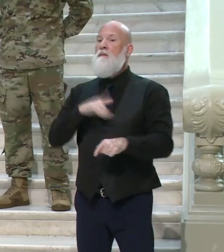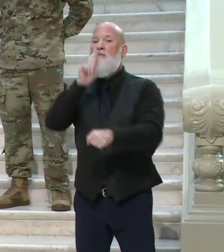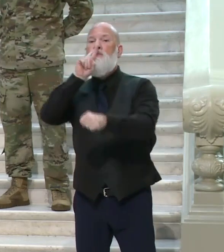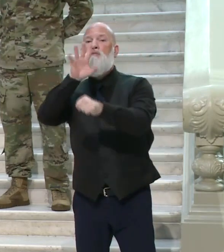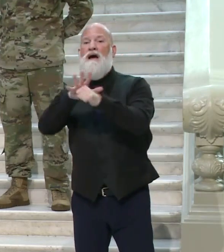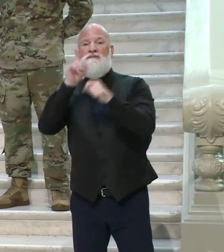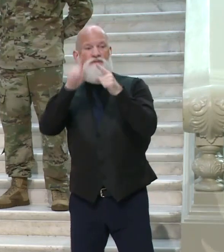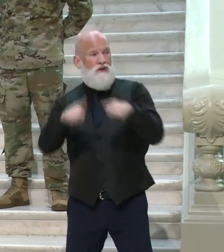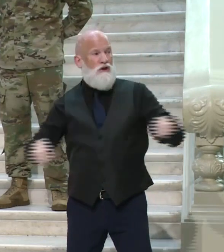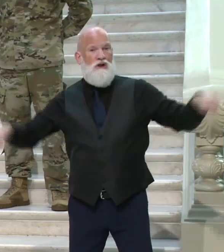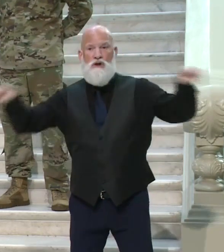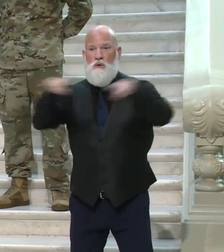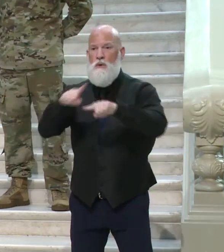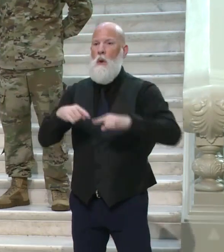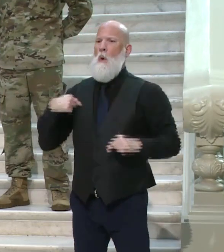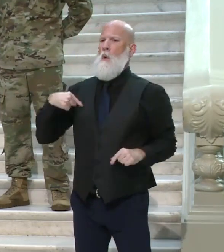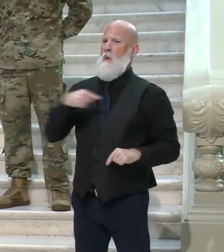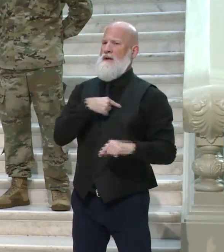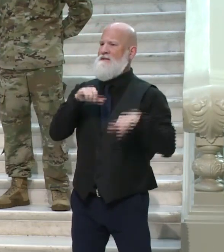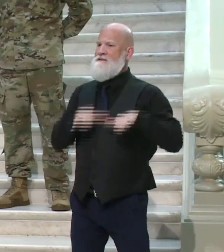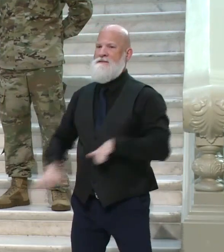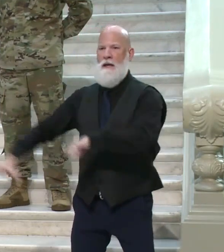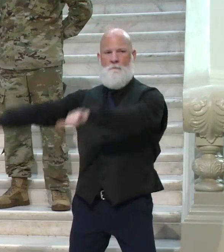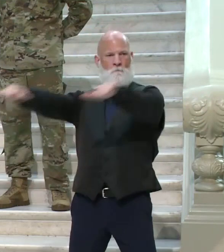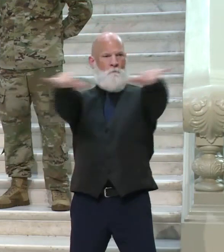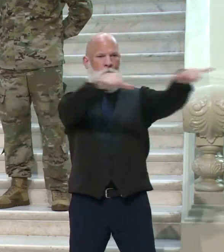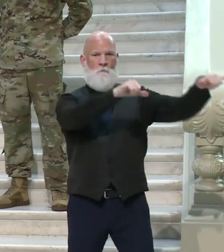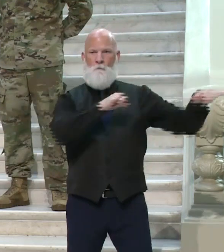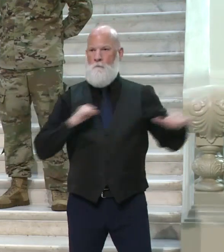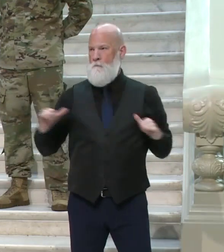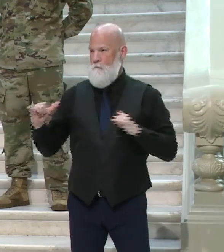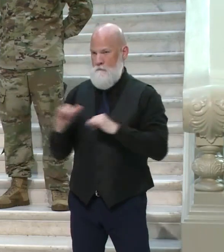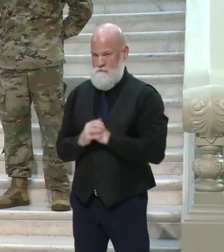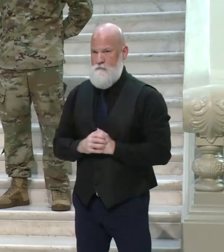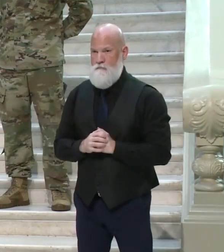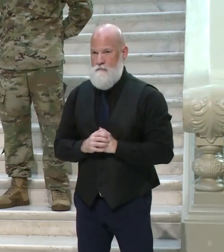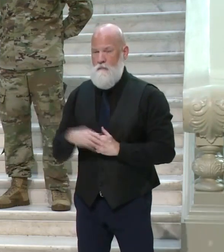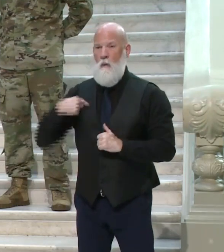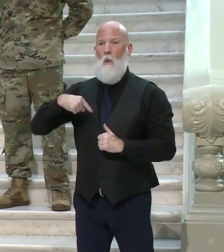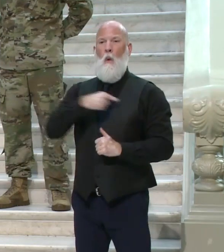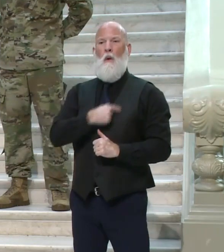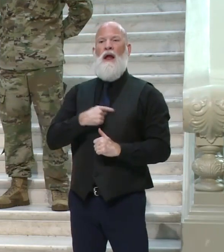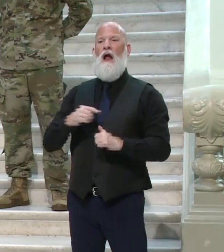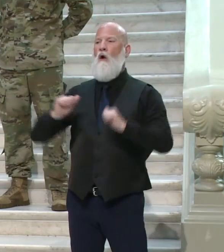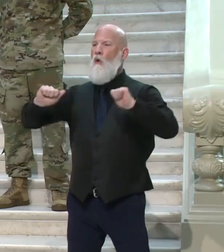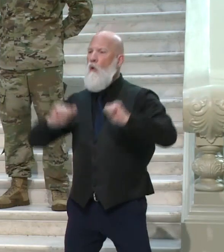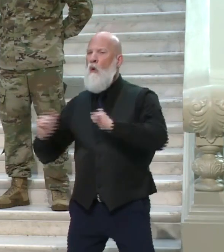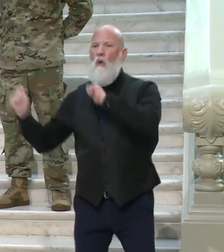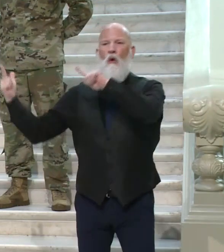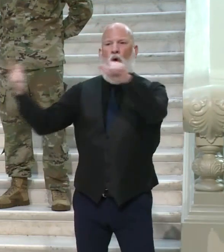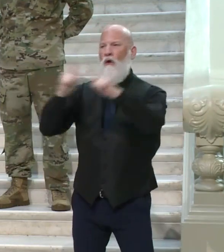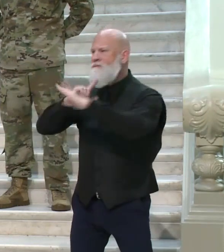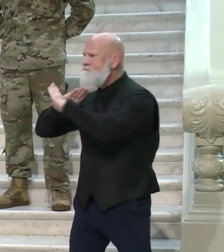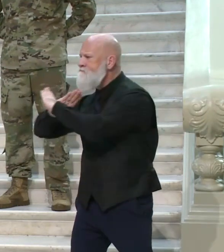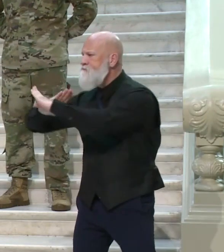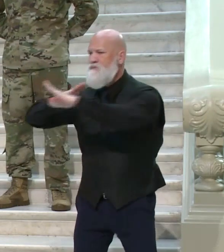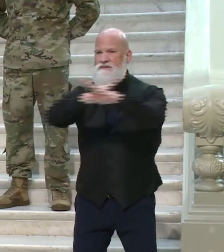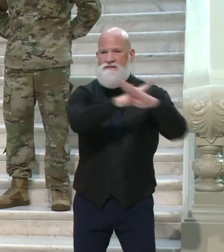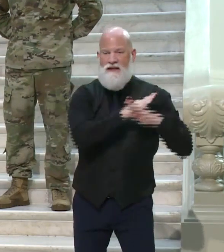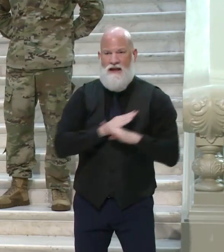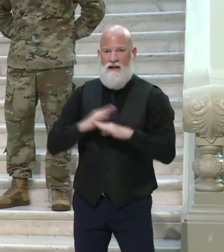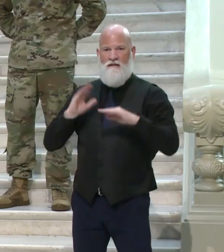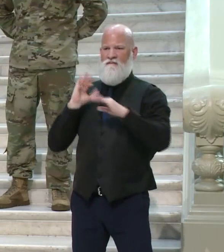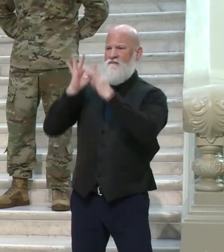us than divides us. We all want to protect our families and our neighbors. We all want to emerge from